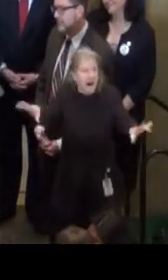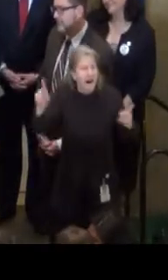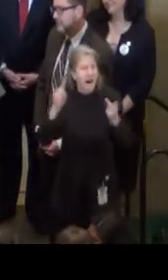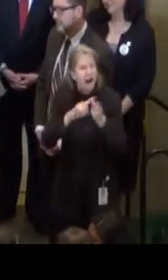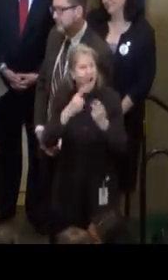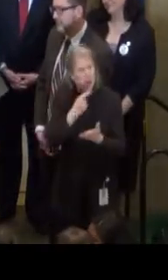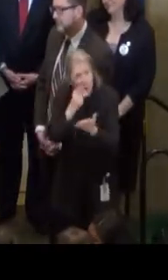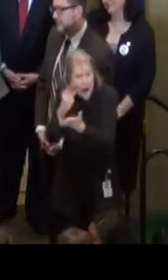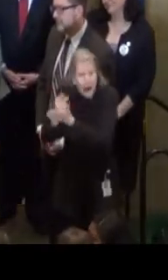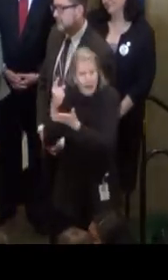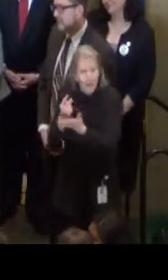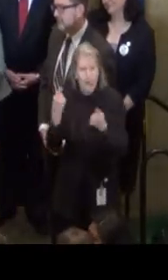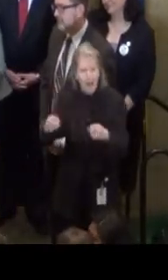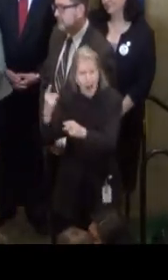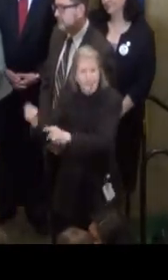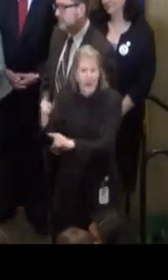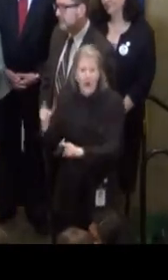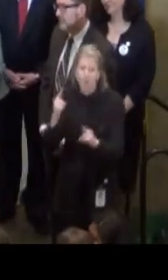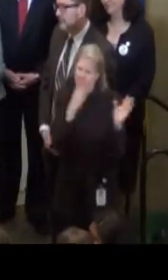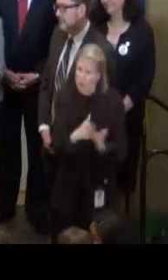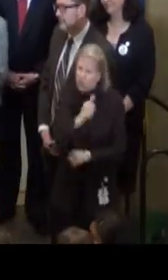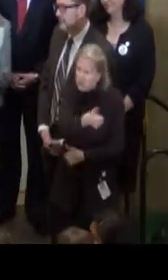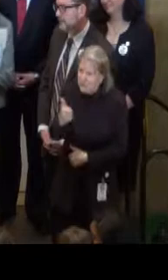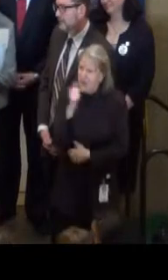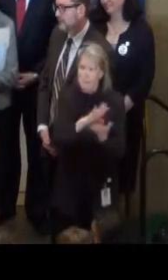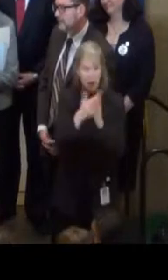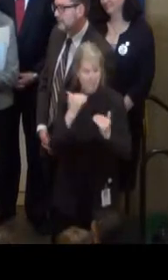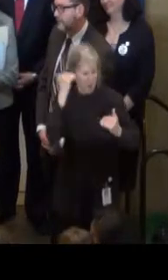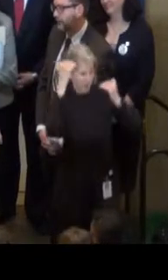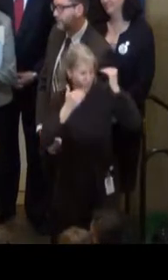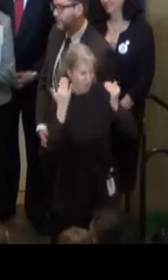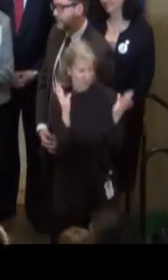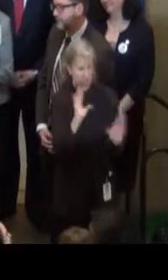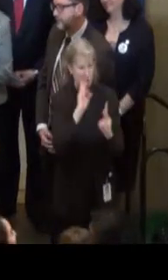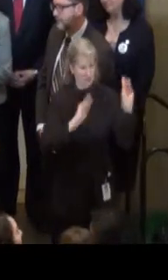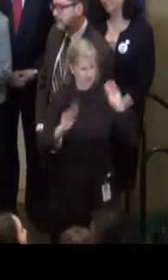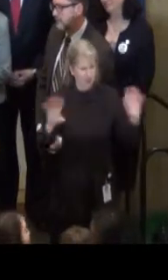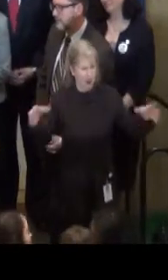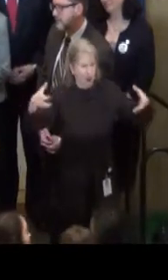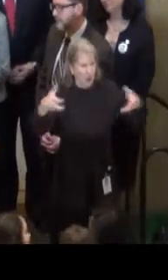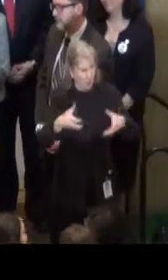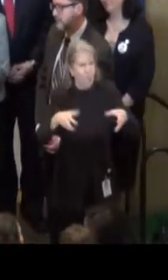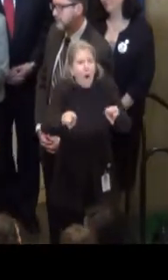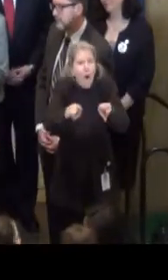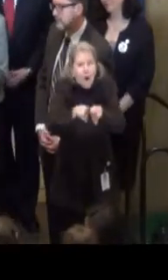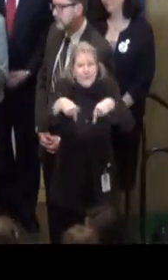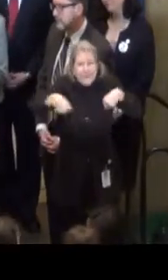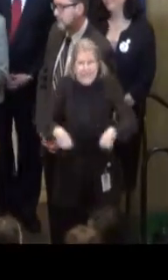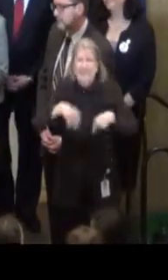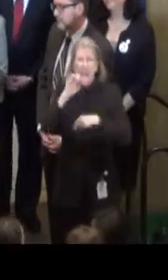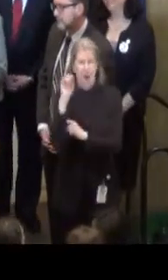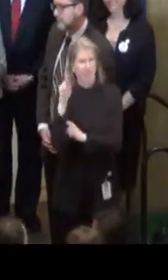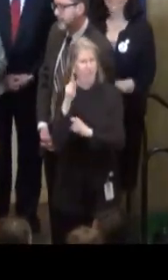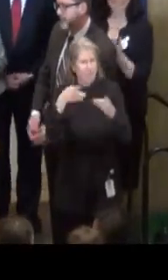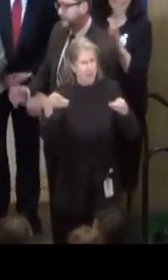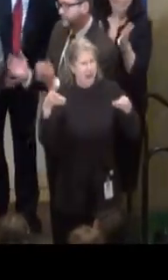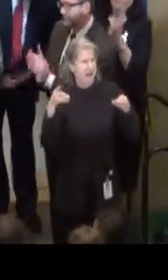dreams, and you can prepare to take your place as adults in our society and in this Capitol.